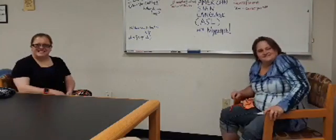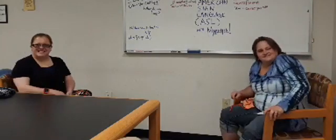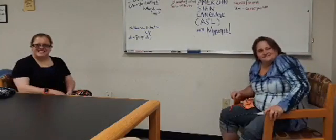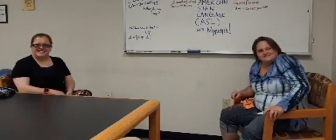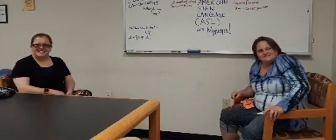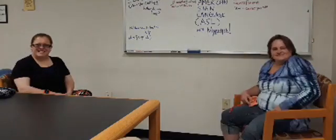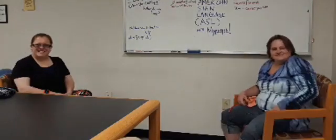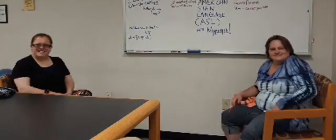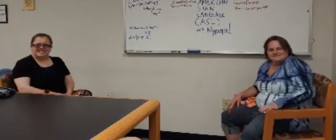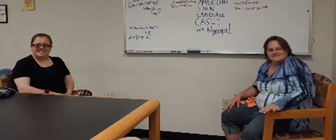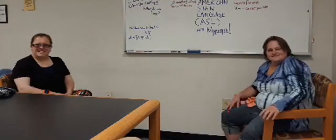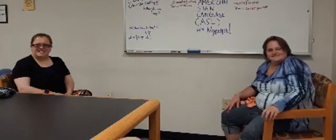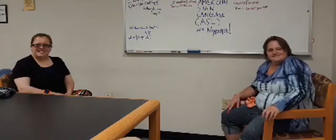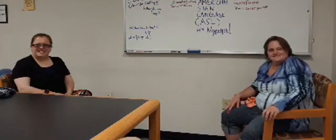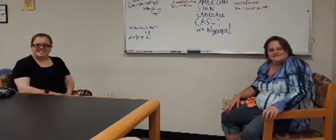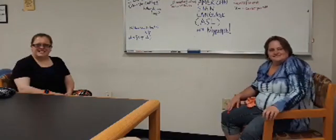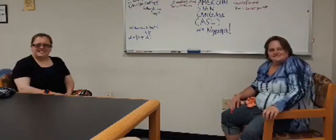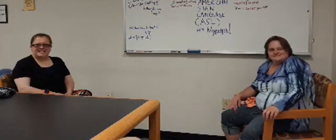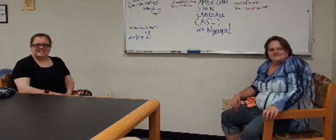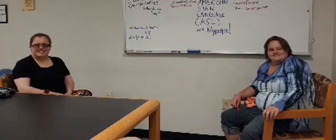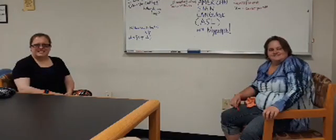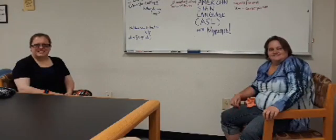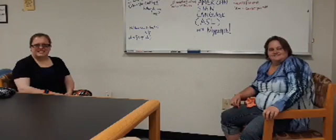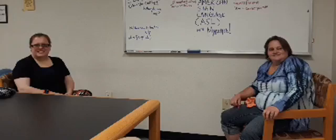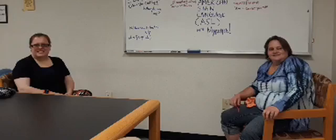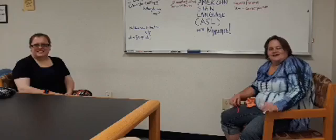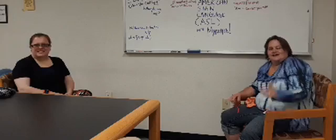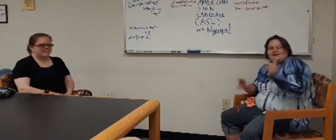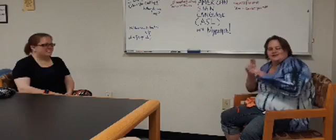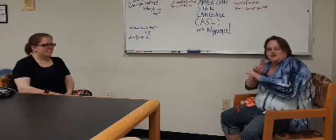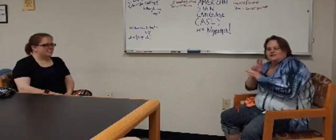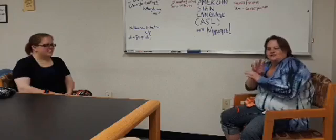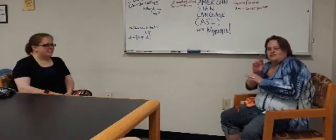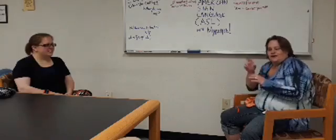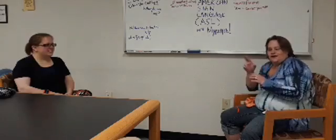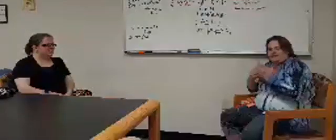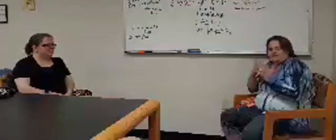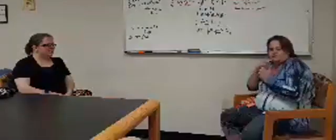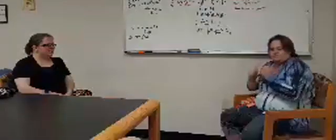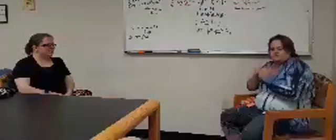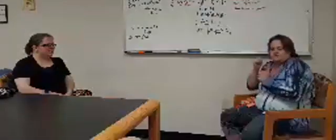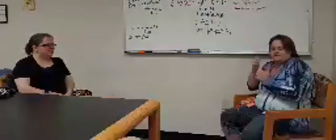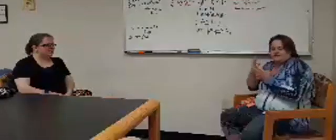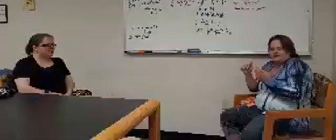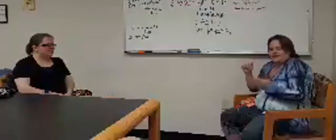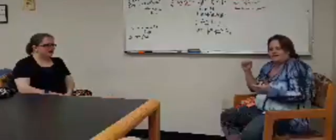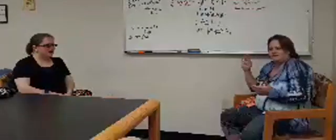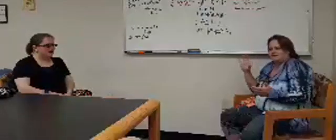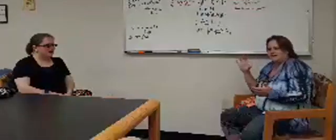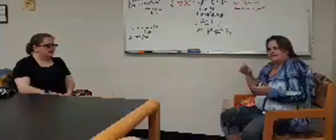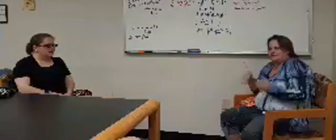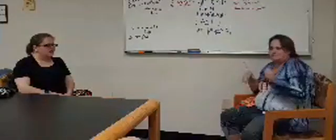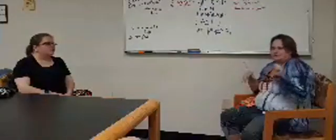to dominant hand is my right hand, so. Yeah, I get used to right hand for the most things like EBD to